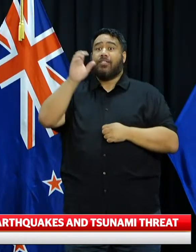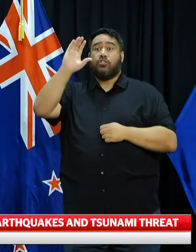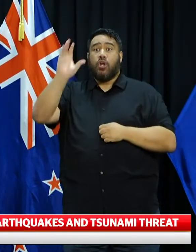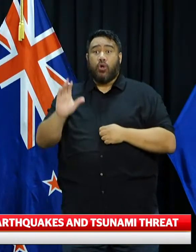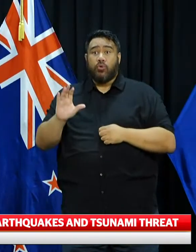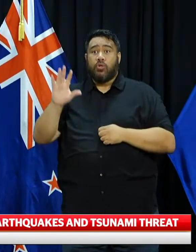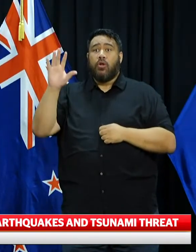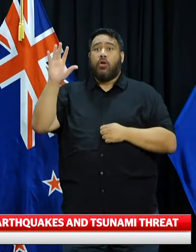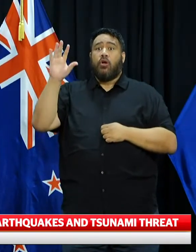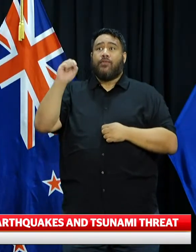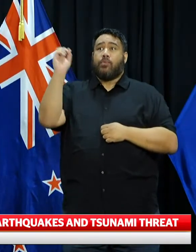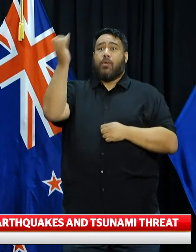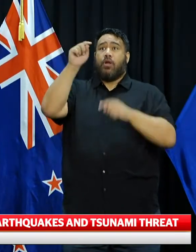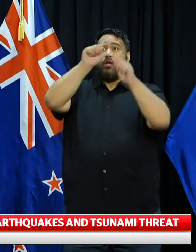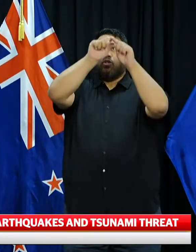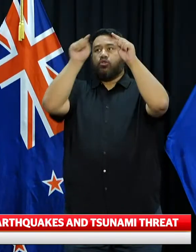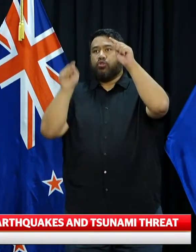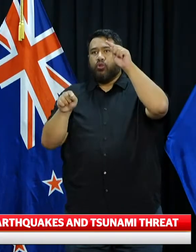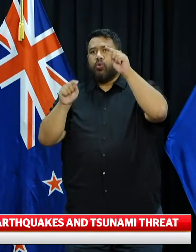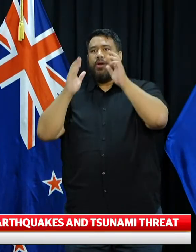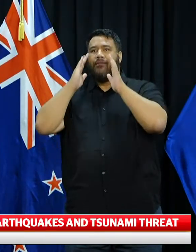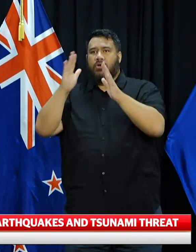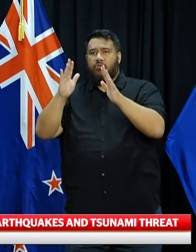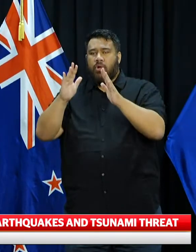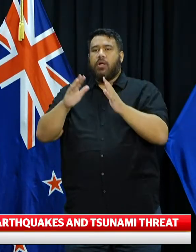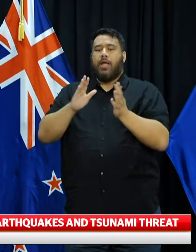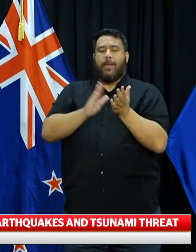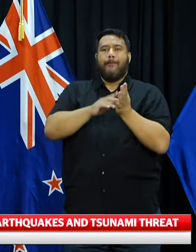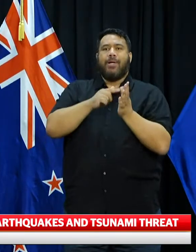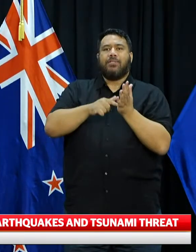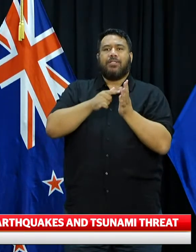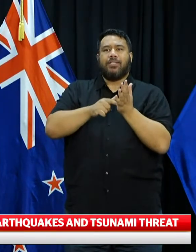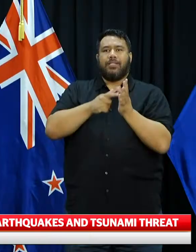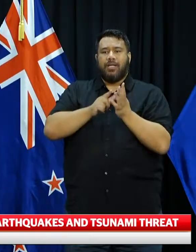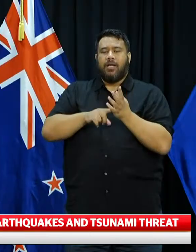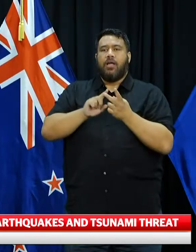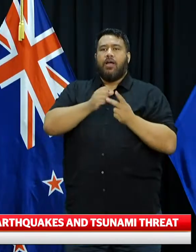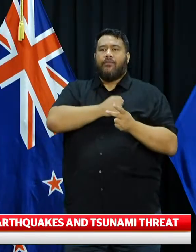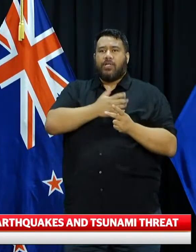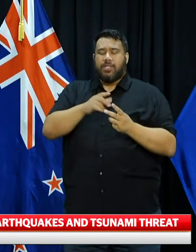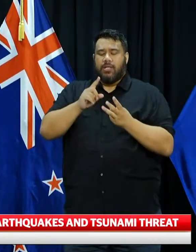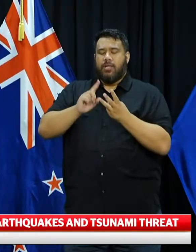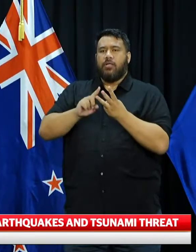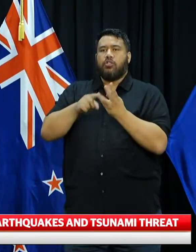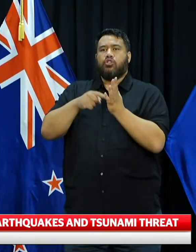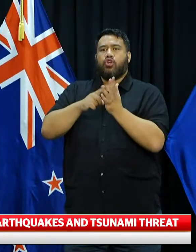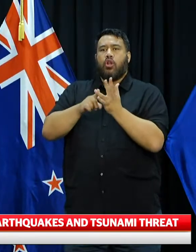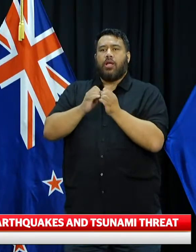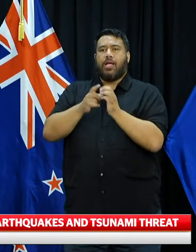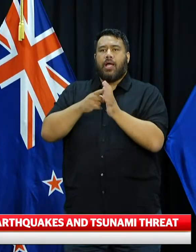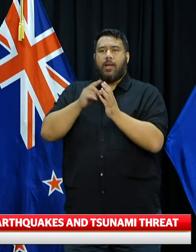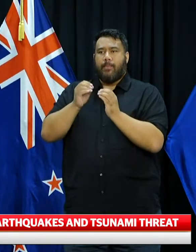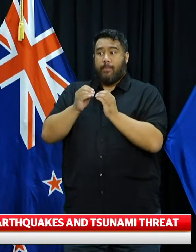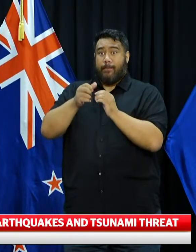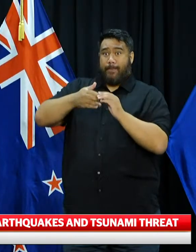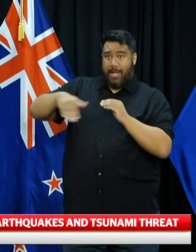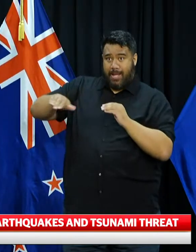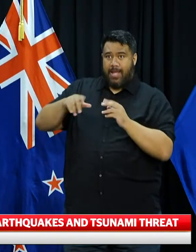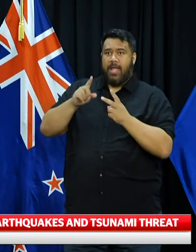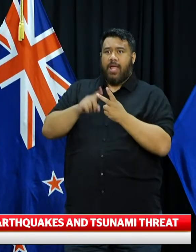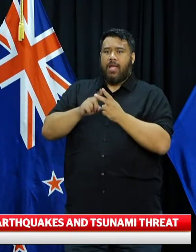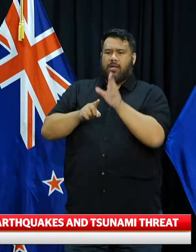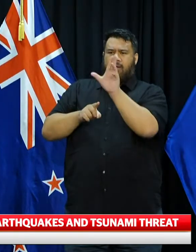to Whangarei, from Matata to Tolaga Bay, including Whakatane and Opotiki, and Great Barrier